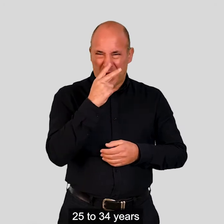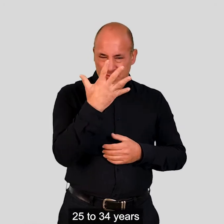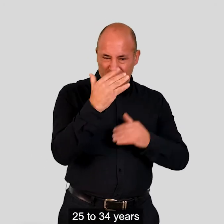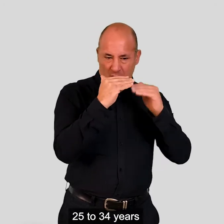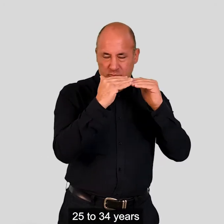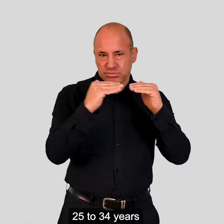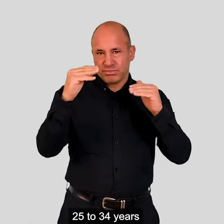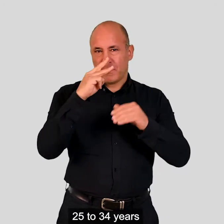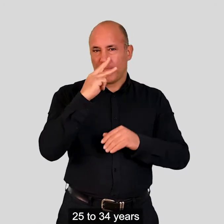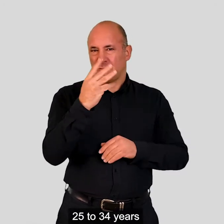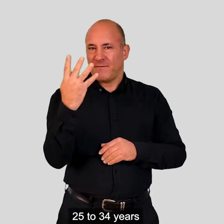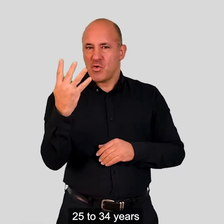25 to 34 years.